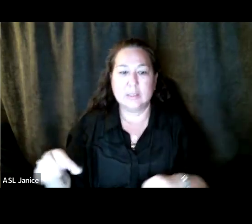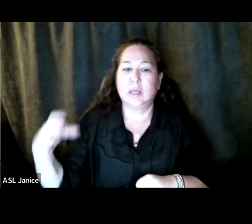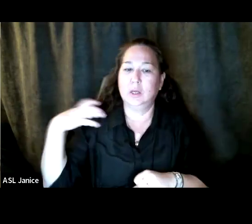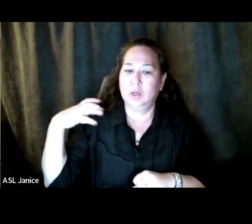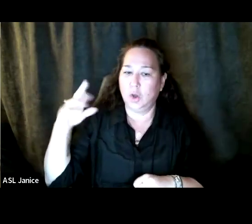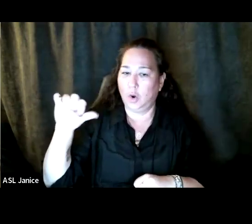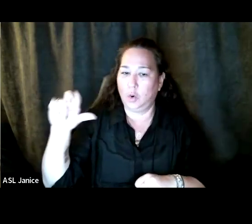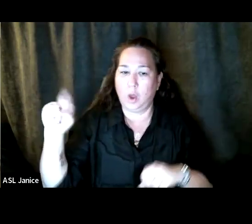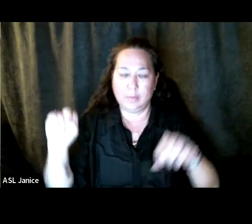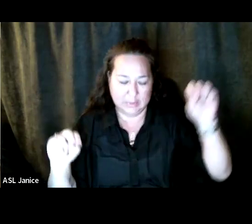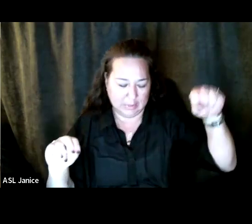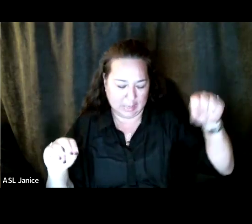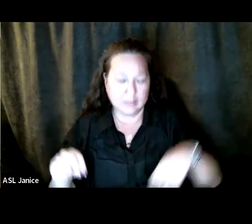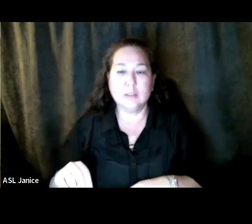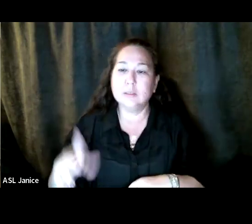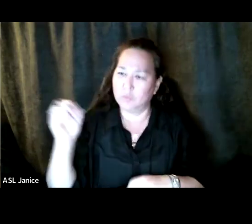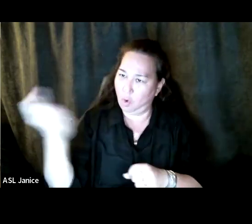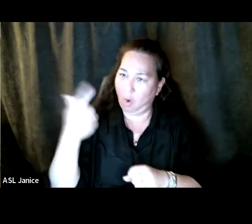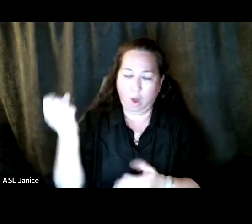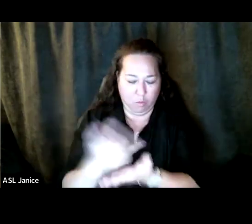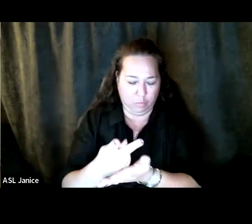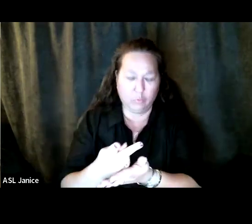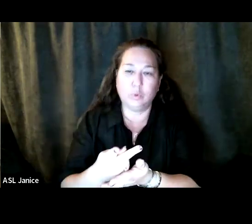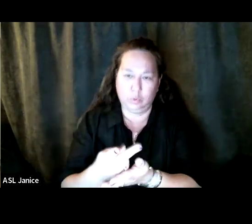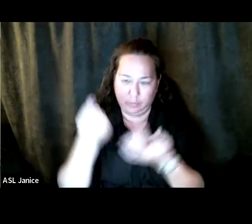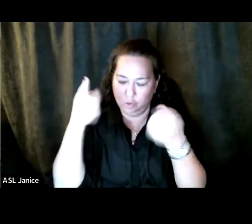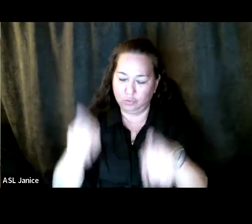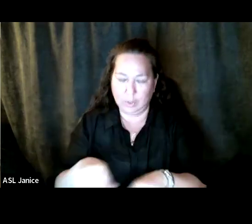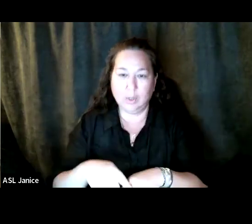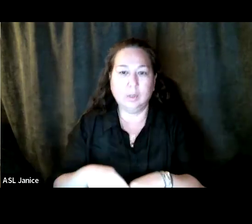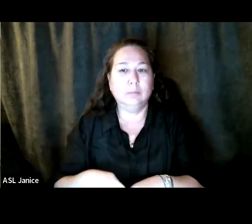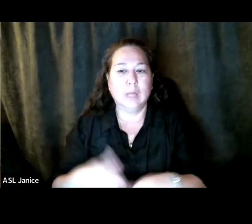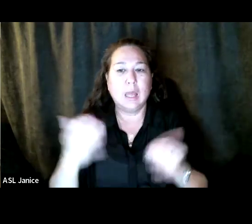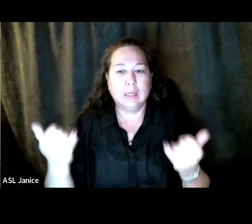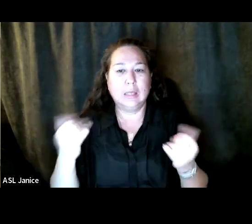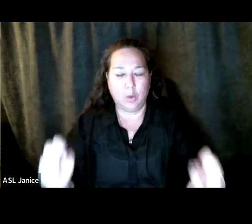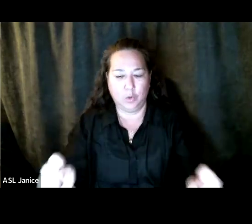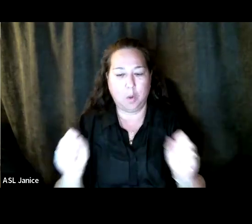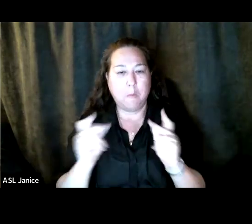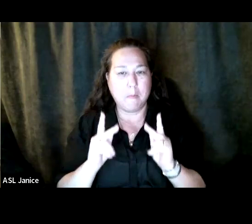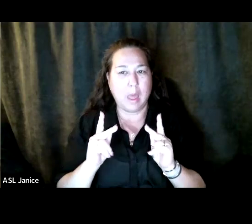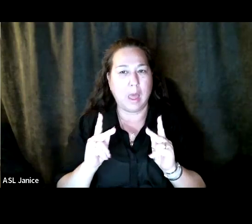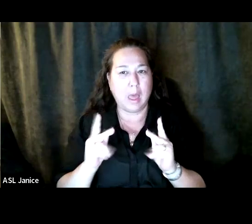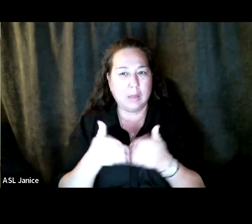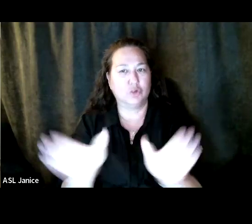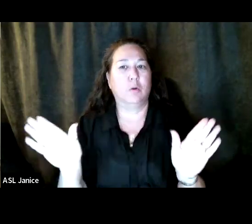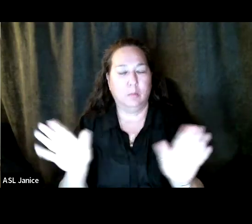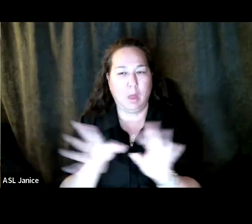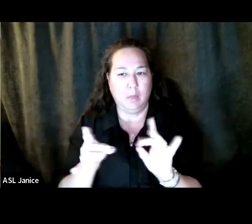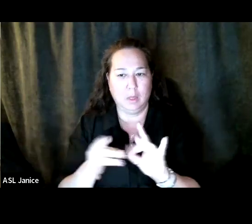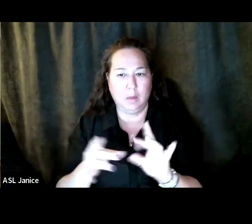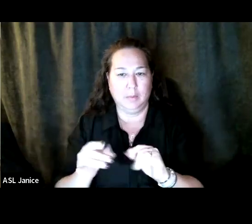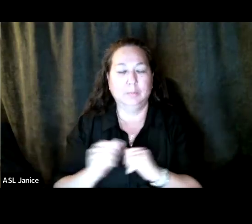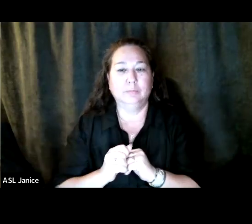is approved unanimously. Great. Thank you all. And now we will return to public comment. Ms. Parvex? Thank you.